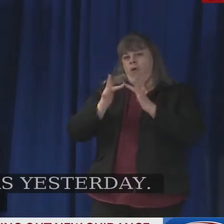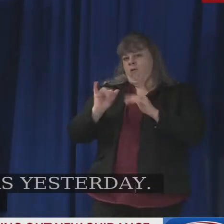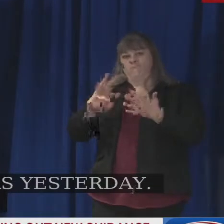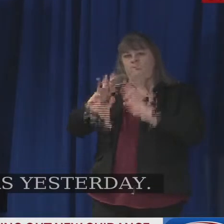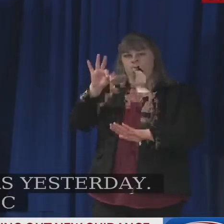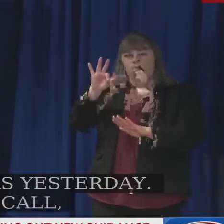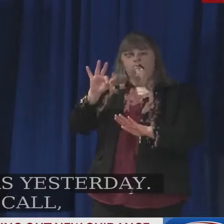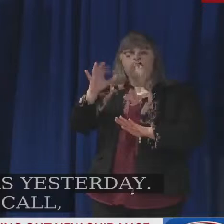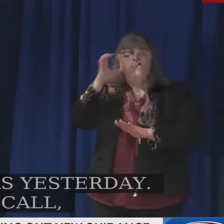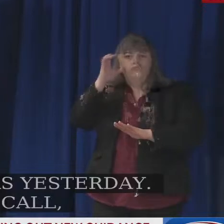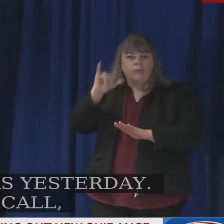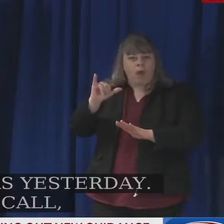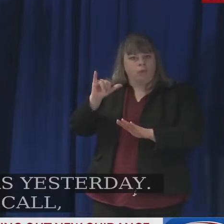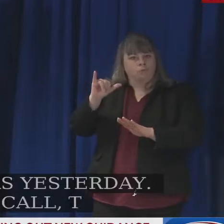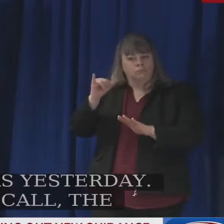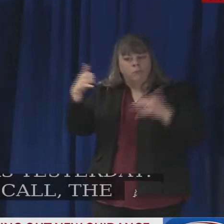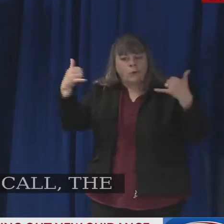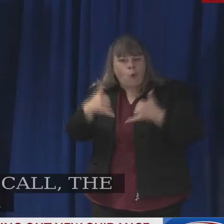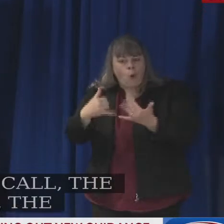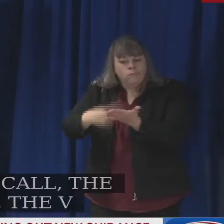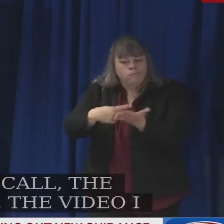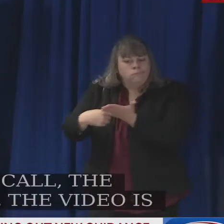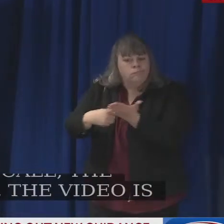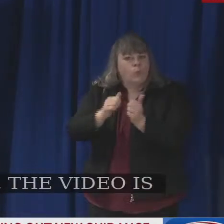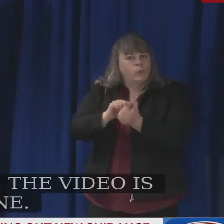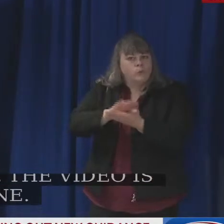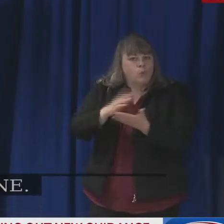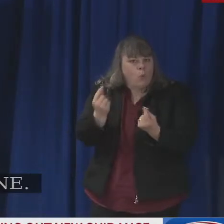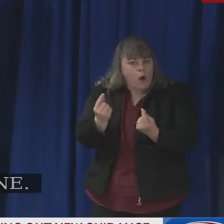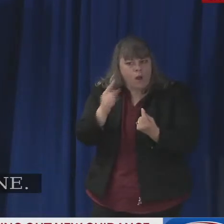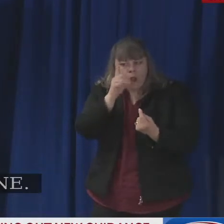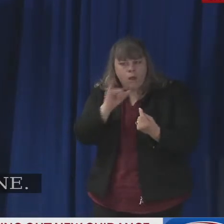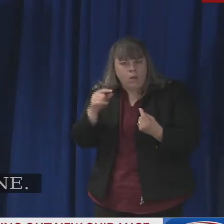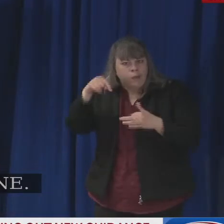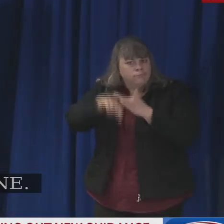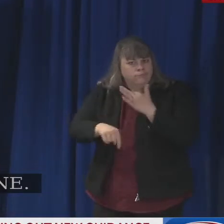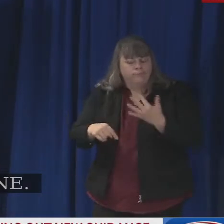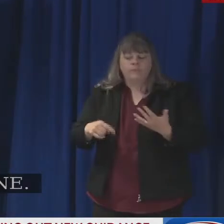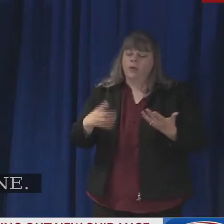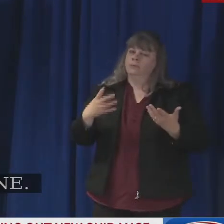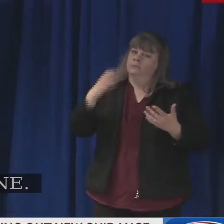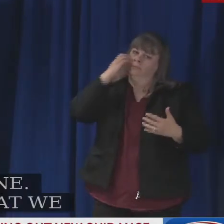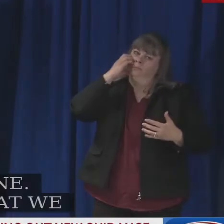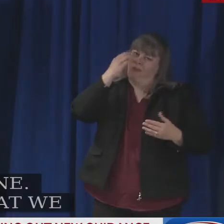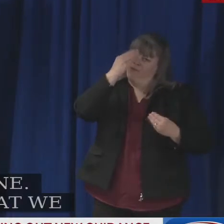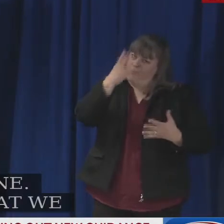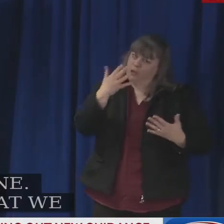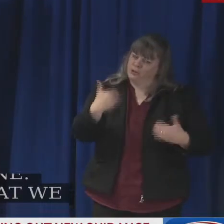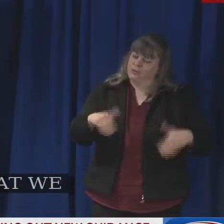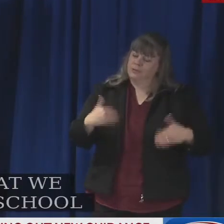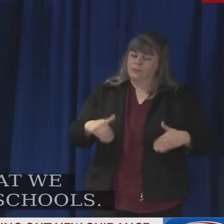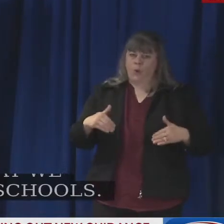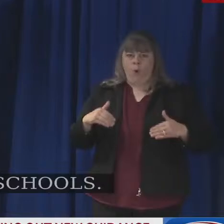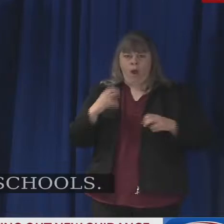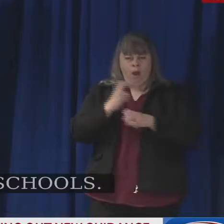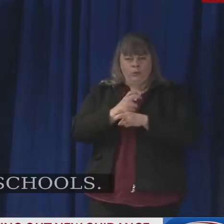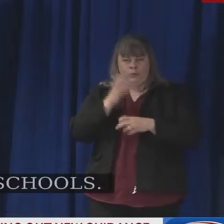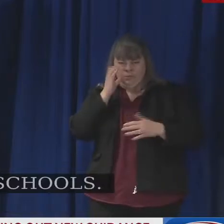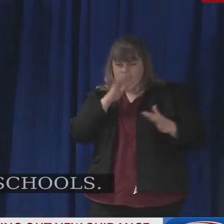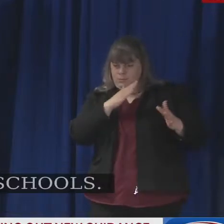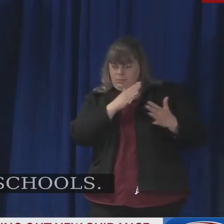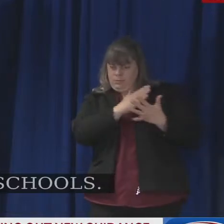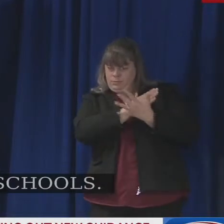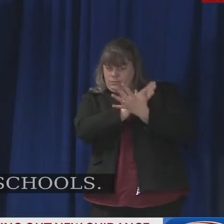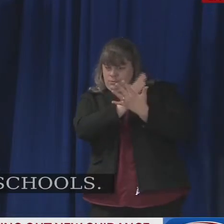see what we said and communicated to schools. It was a little bit dense and there's a lot of detail, so it's hard to distill down into, you